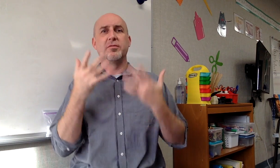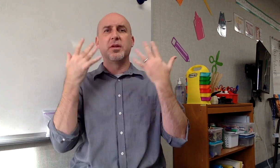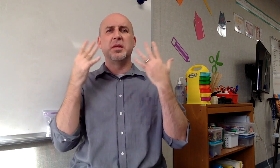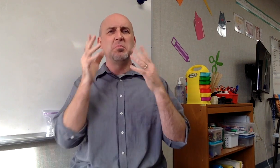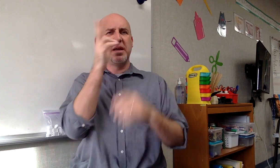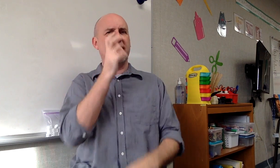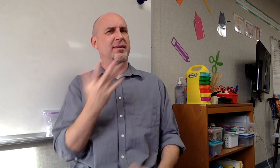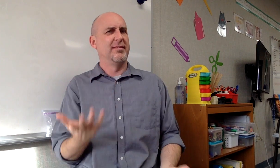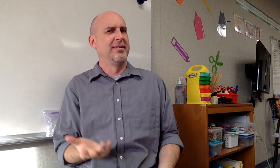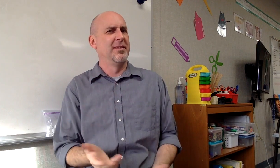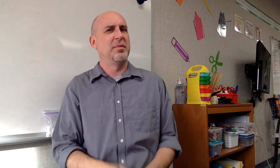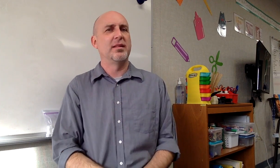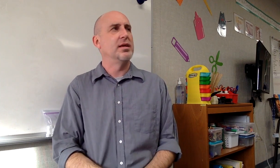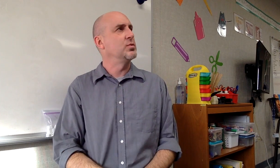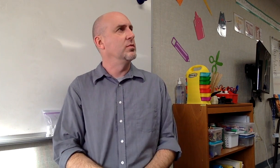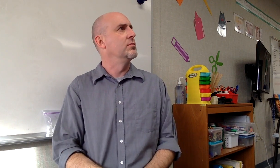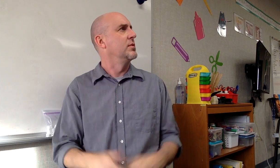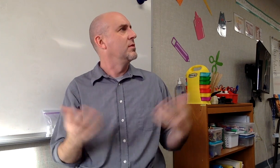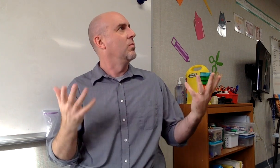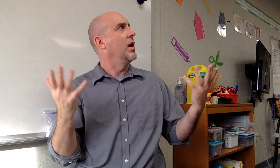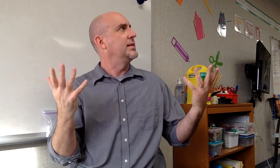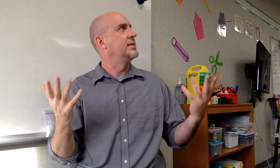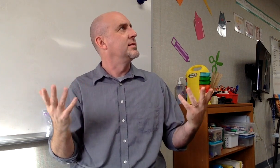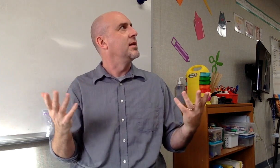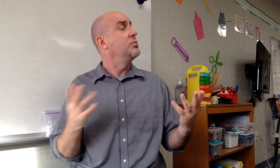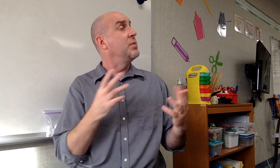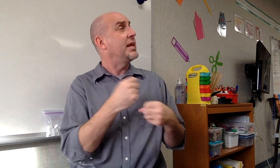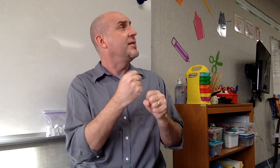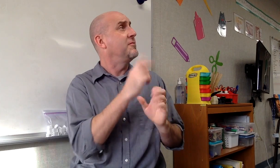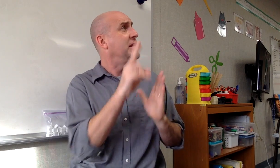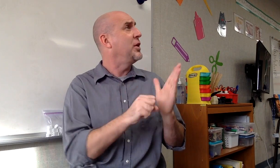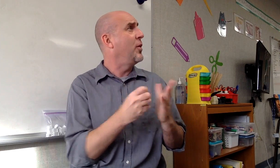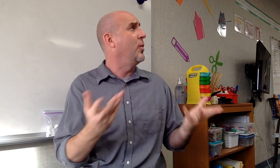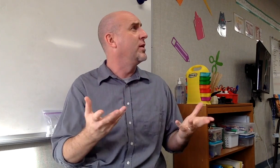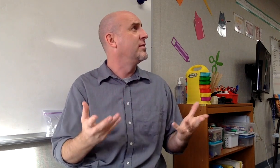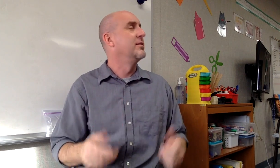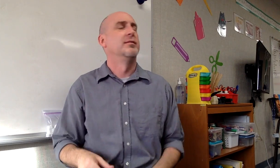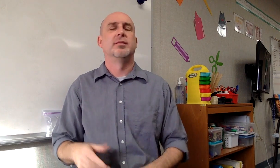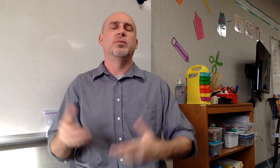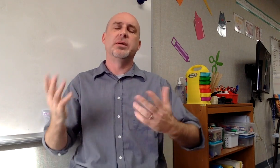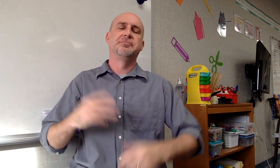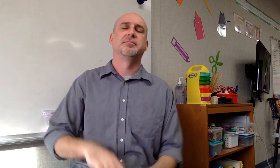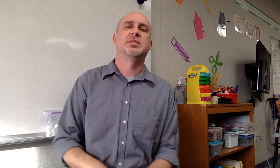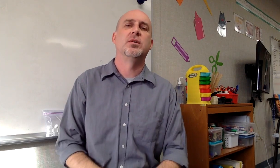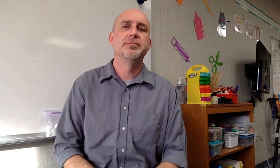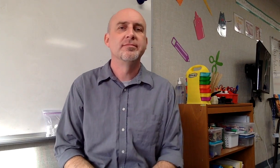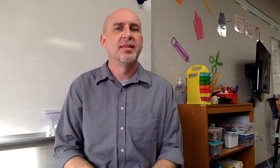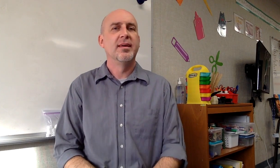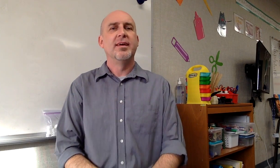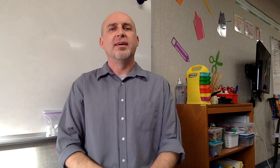friendly bug in my classroom. What? I'm making a video. Anyway, sorry.